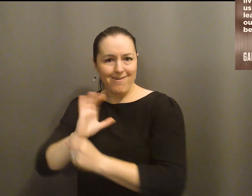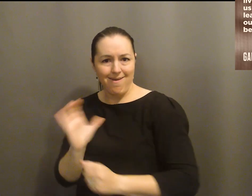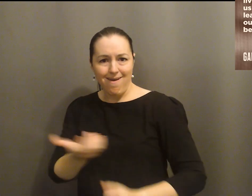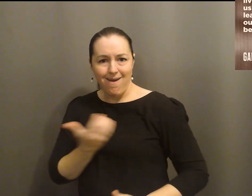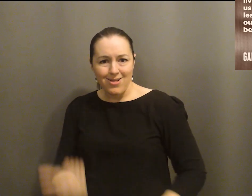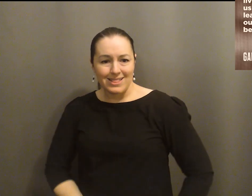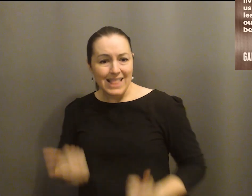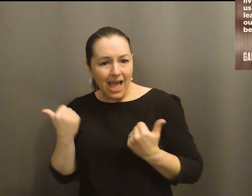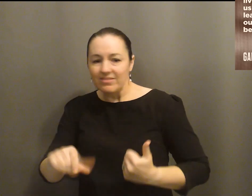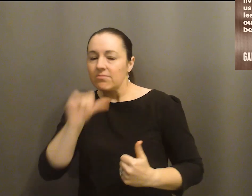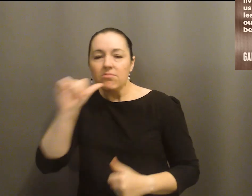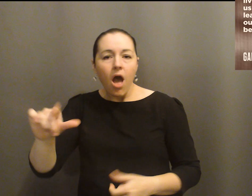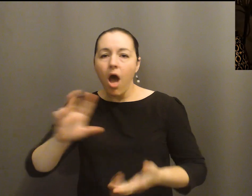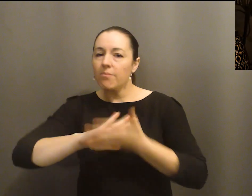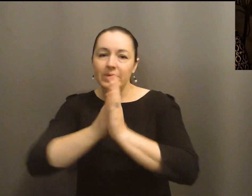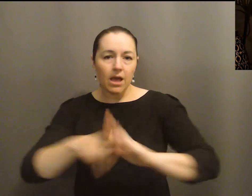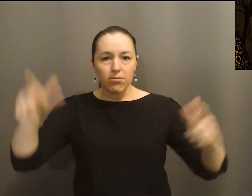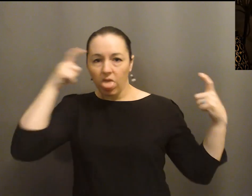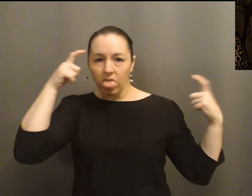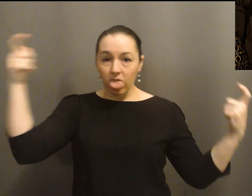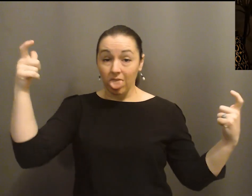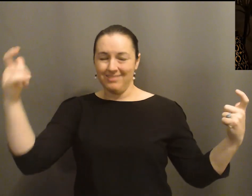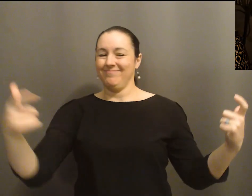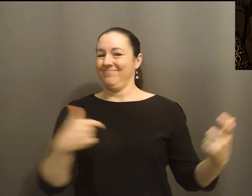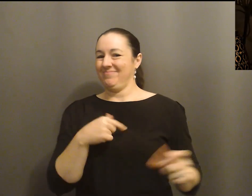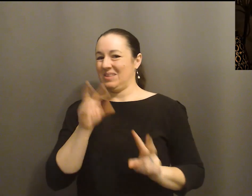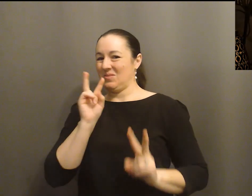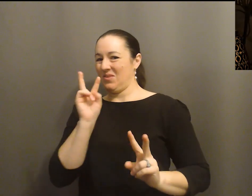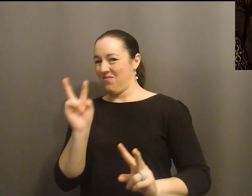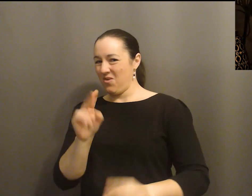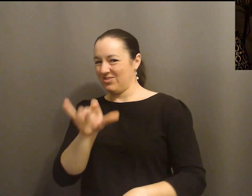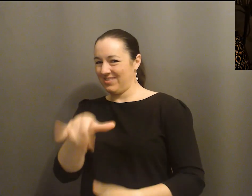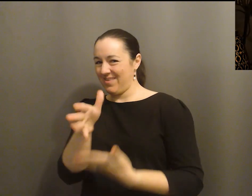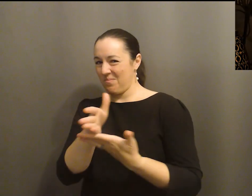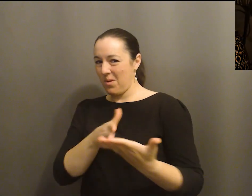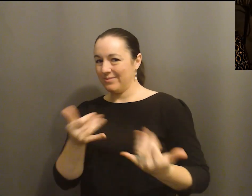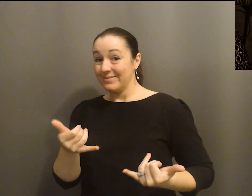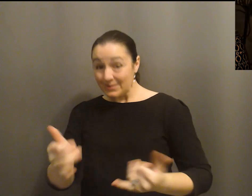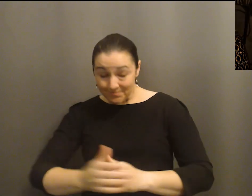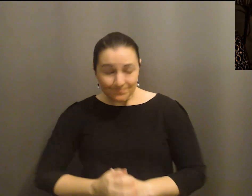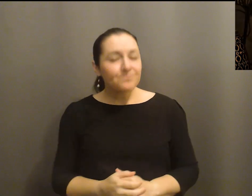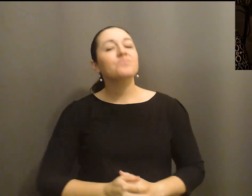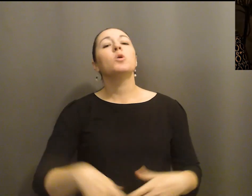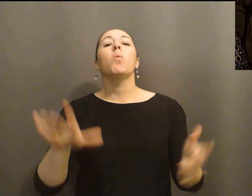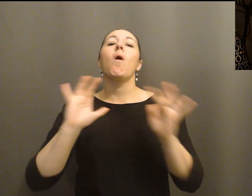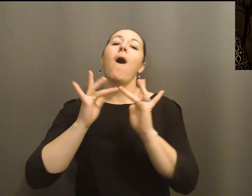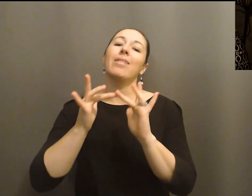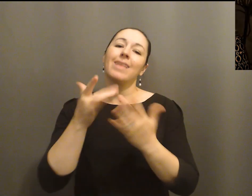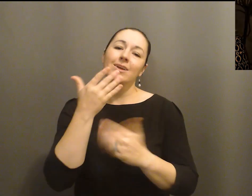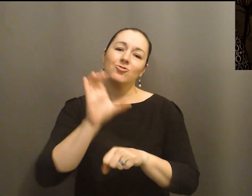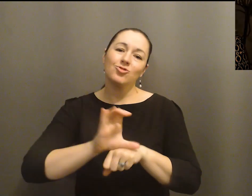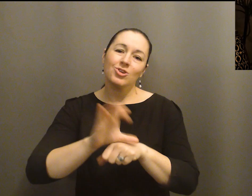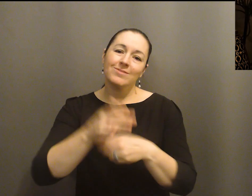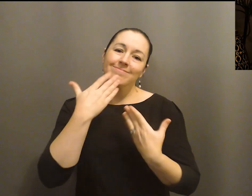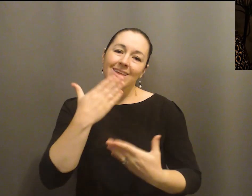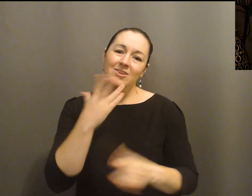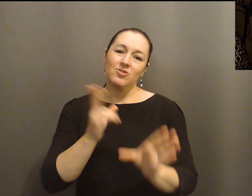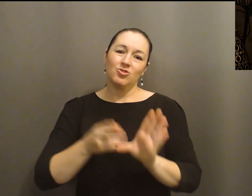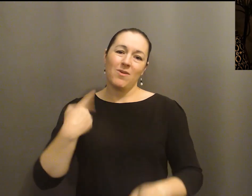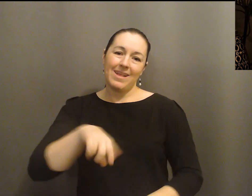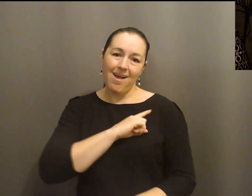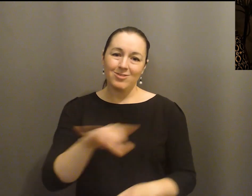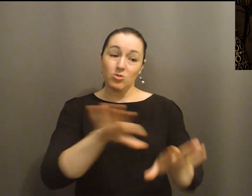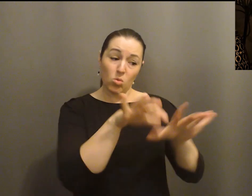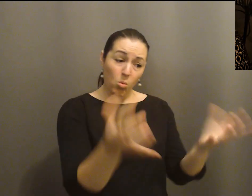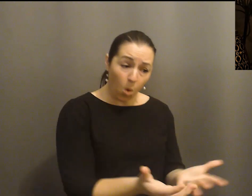become conceited Cannot wait to get to that part today So Online campus Thank you for joining us today Around the